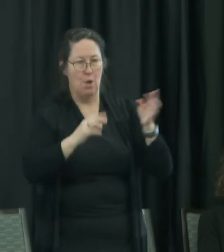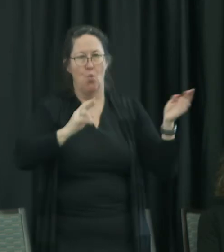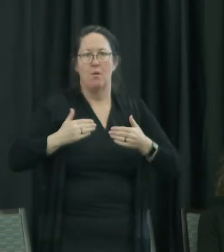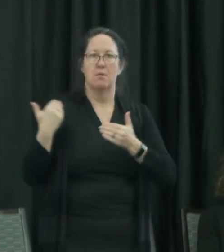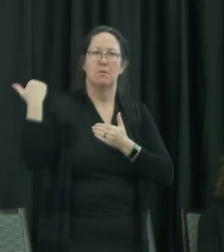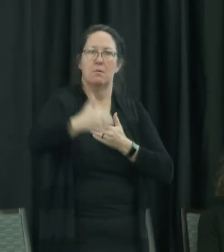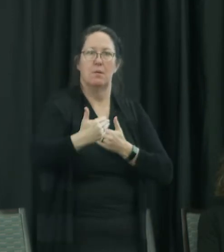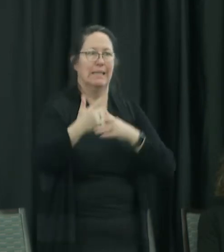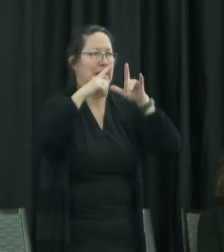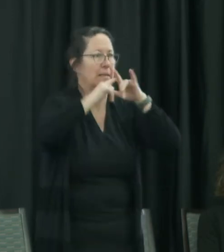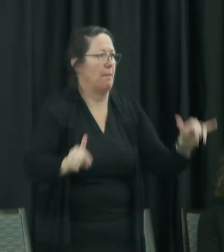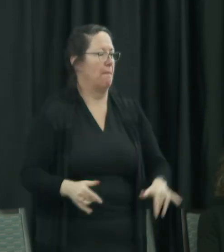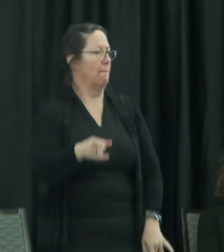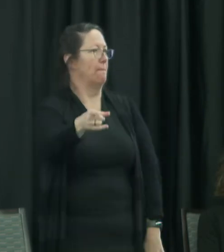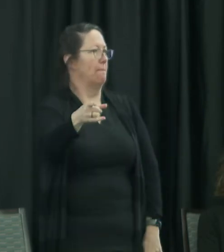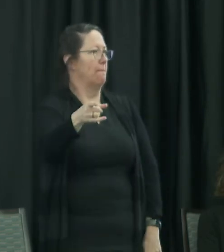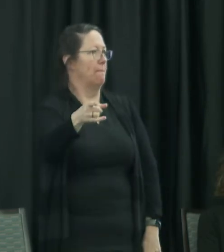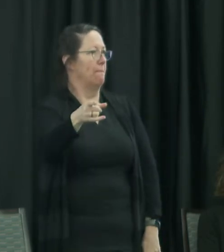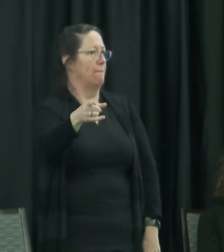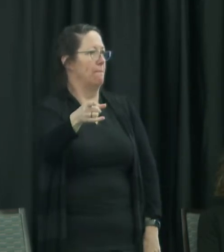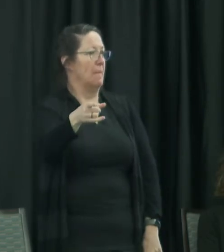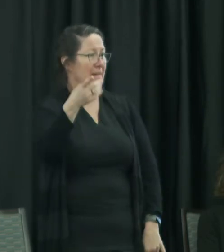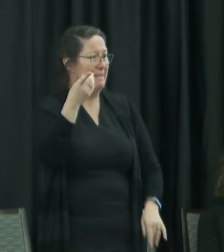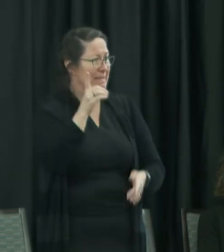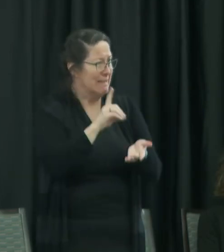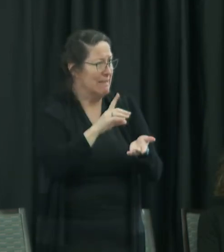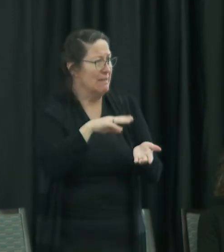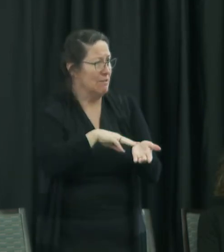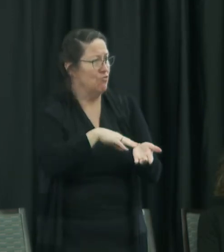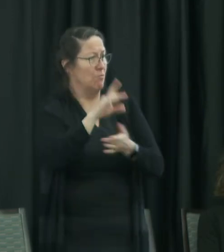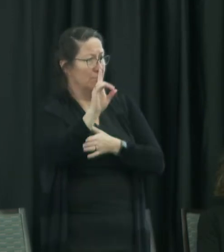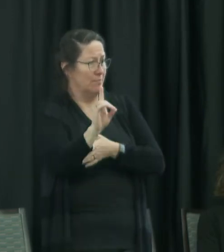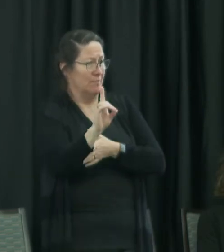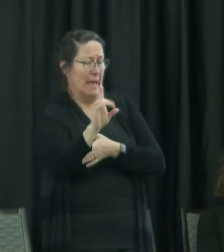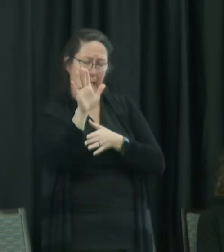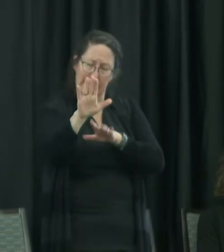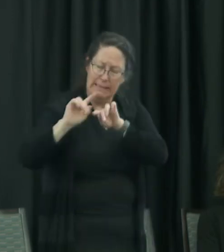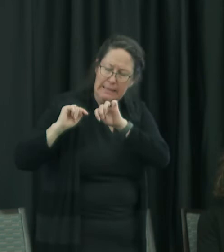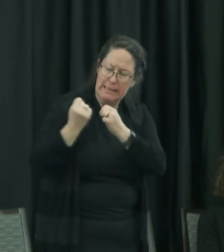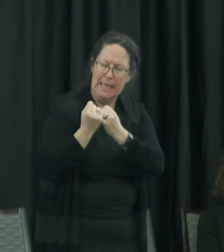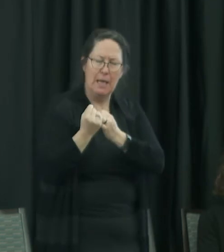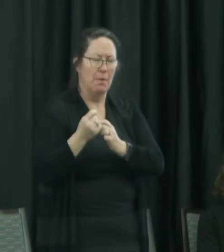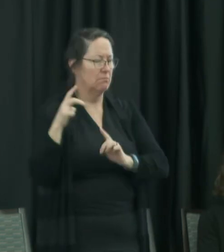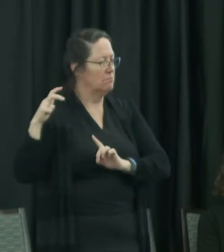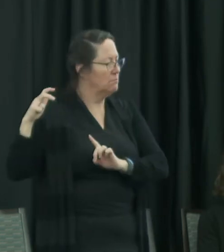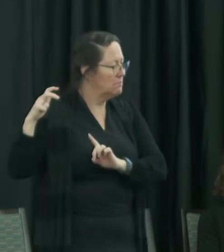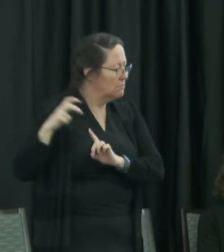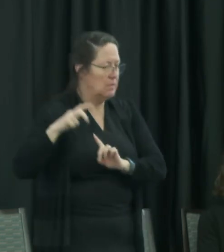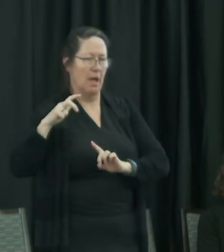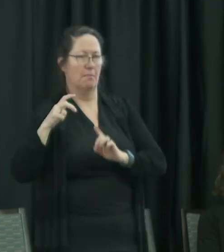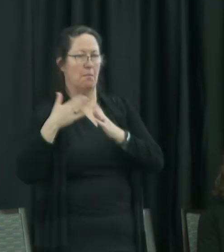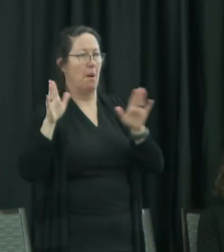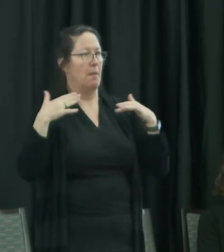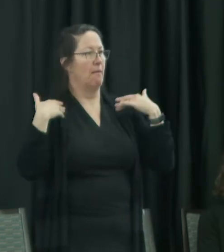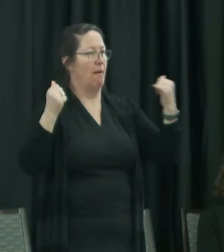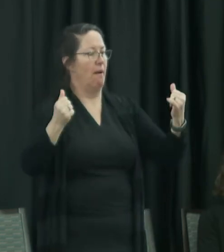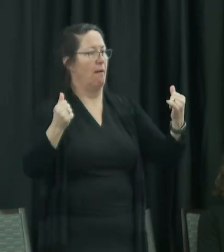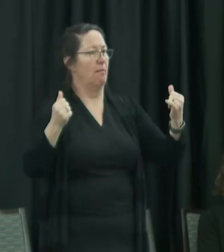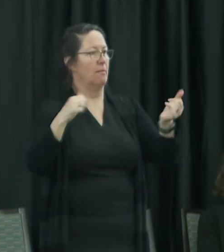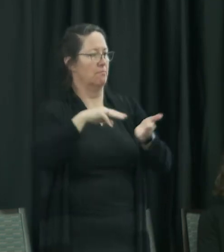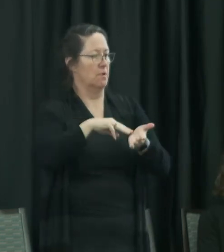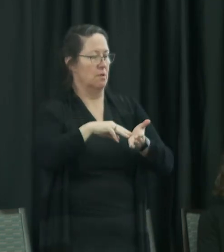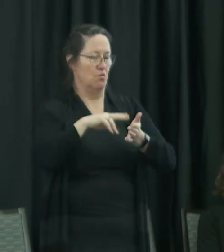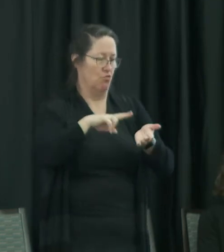next flight all at the same time. Dr. Pramod Dwivedi, his team of incredible public health